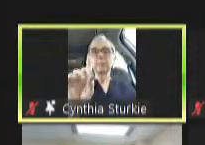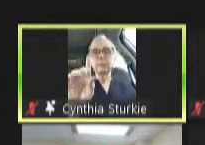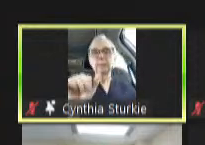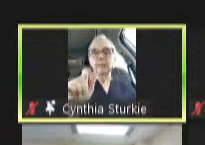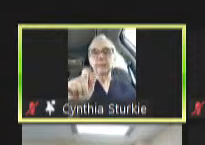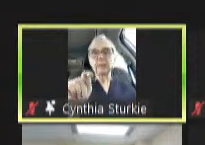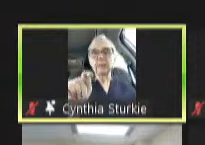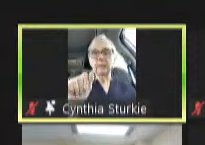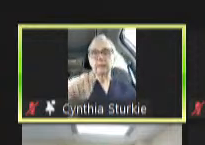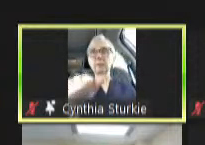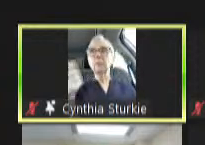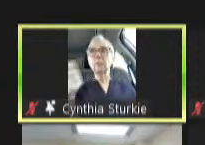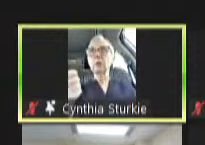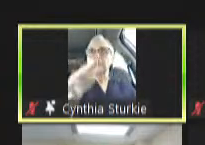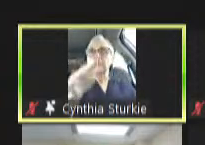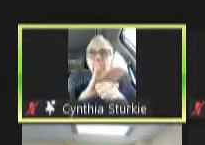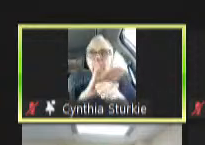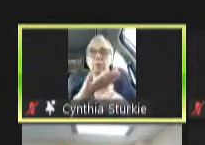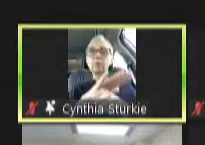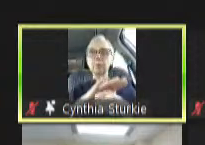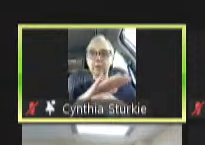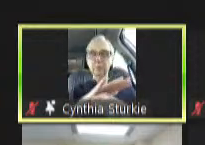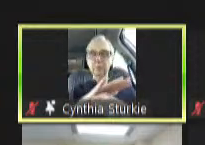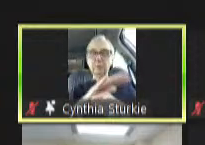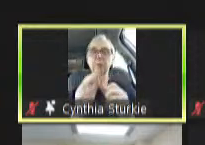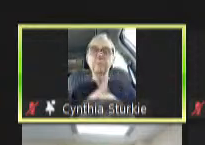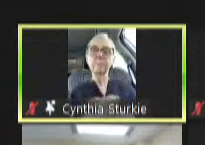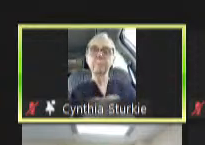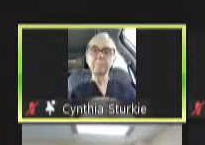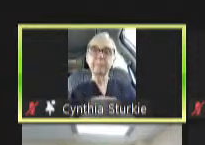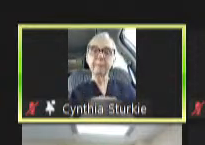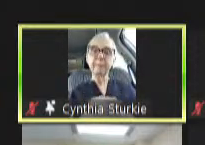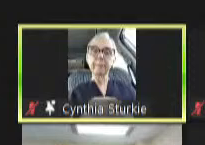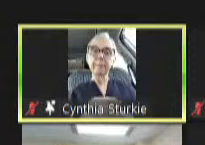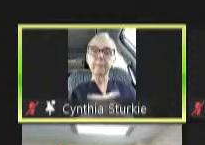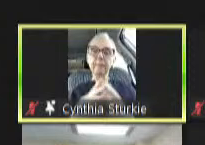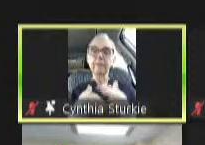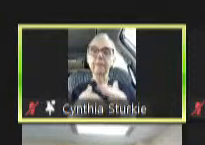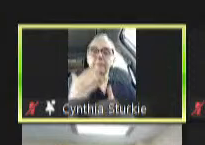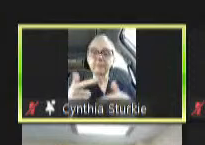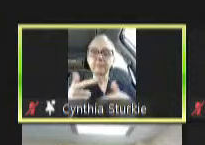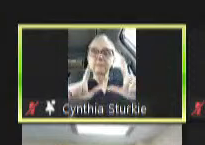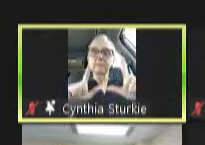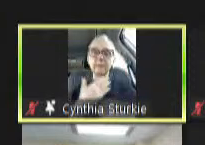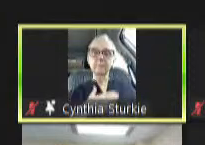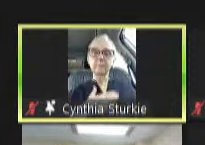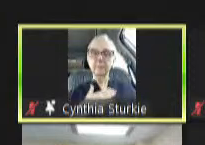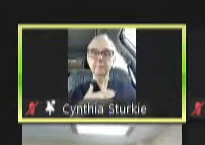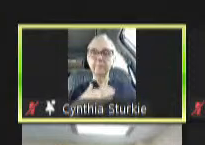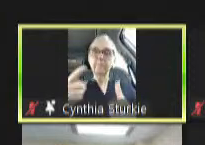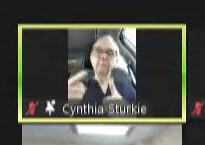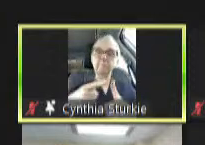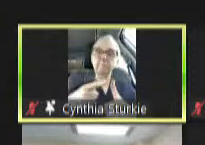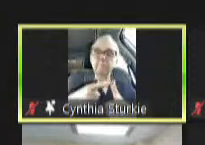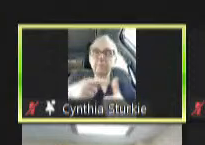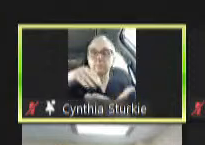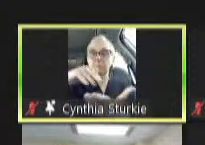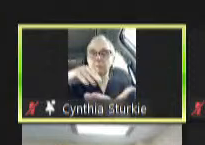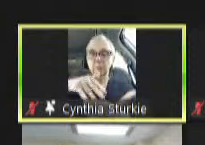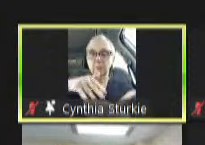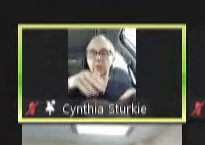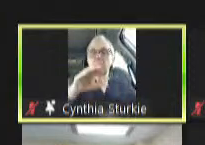locations, specifically as we get into the hospitalization data. Next slide, please. So first, starting here with